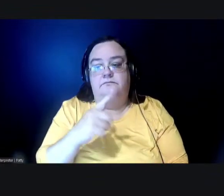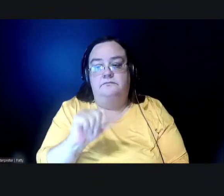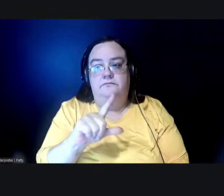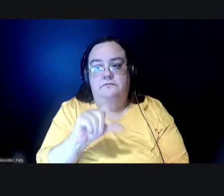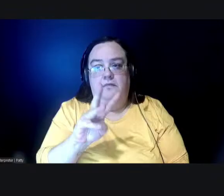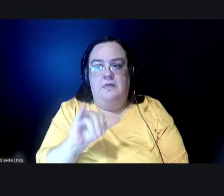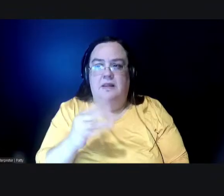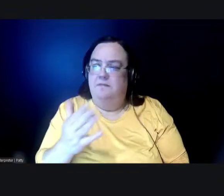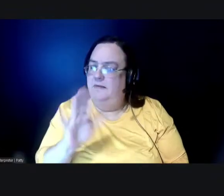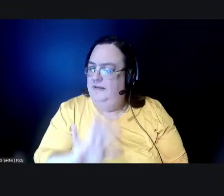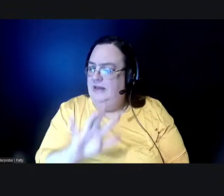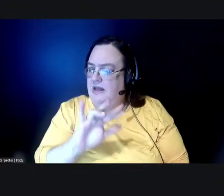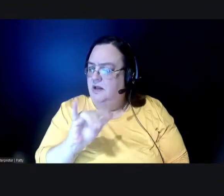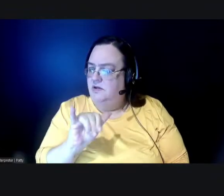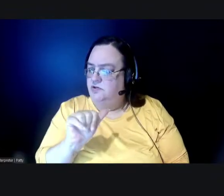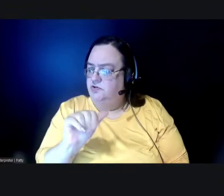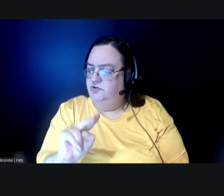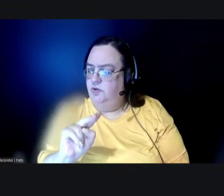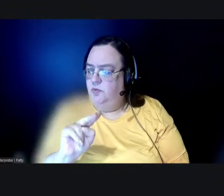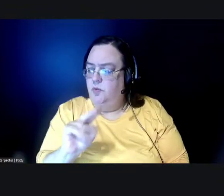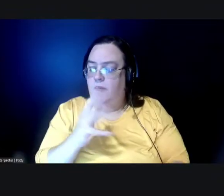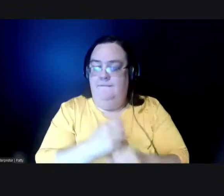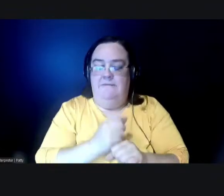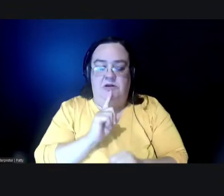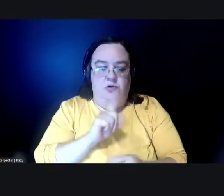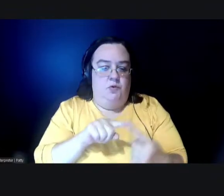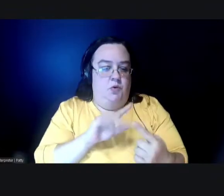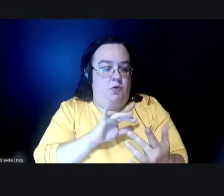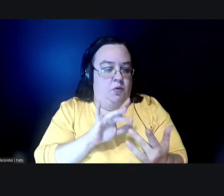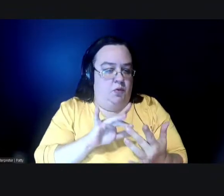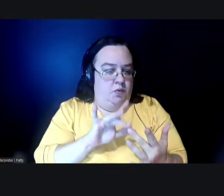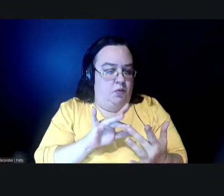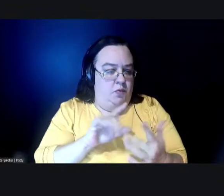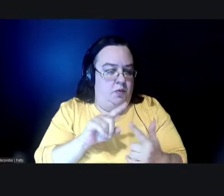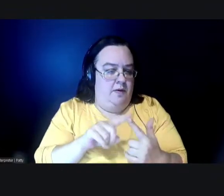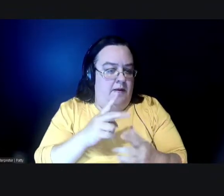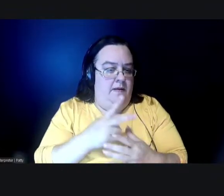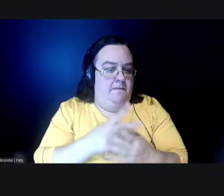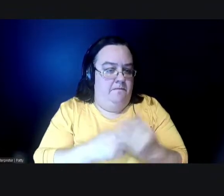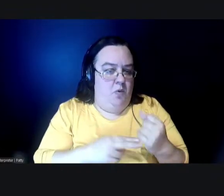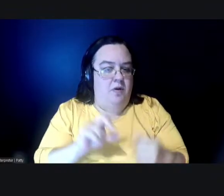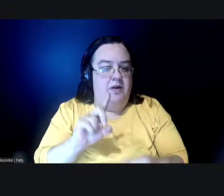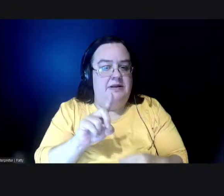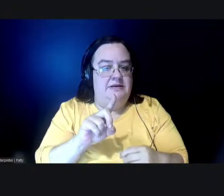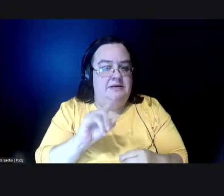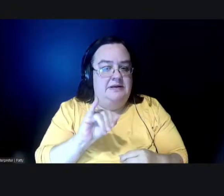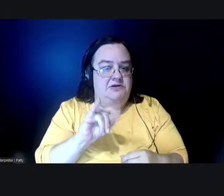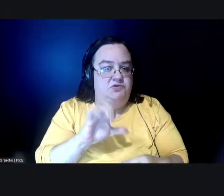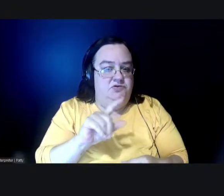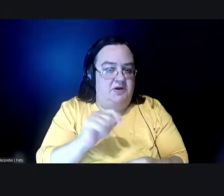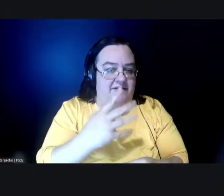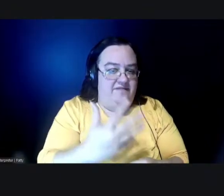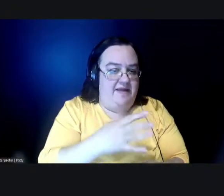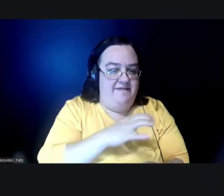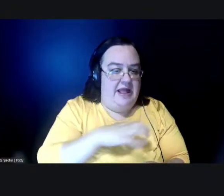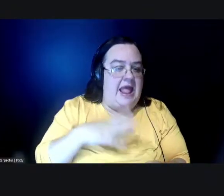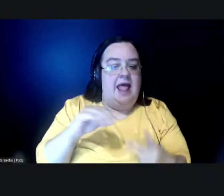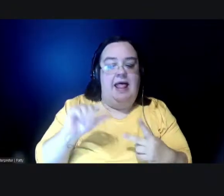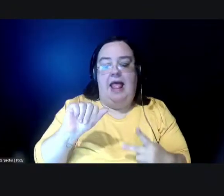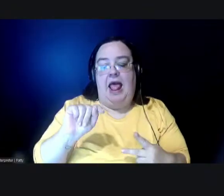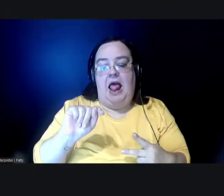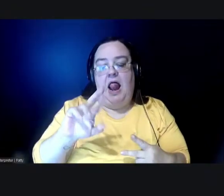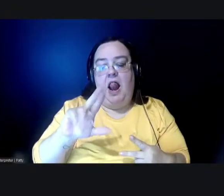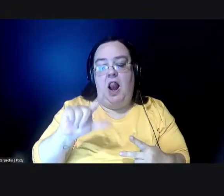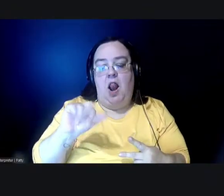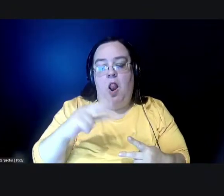probably around January to make sure to reach out to both the District 5 council member as well as the at-large council member to ask